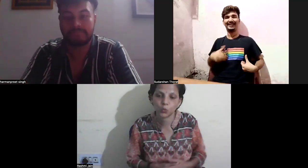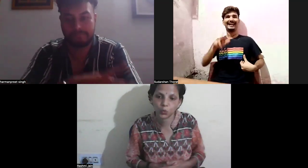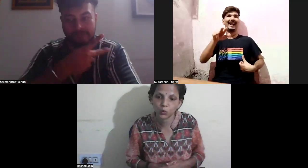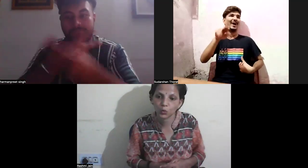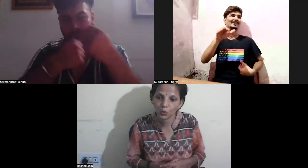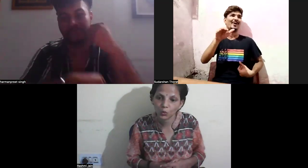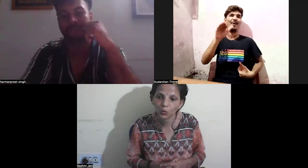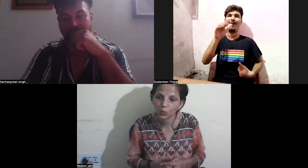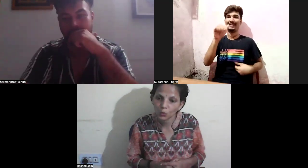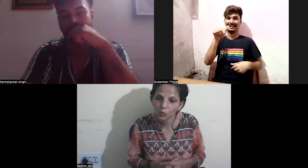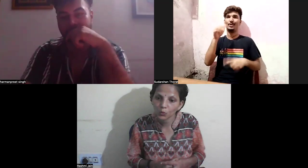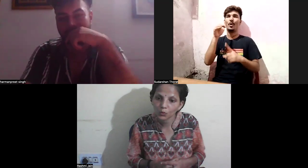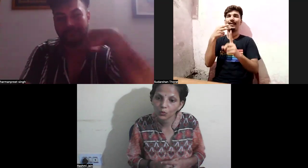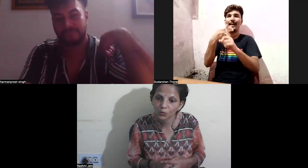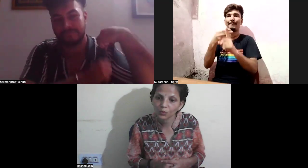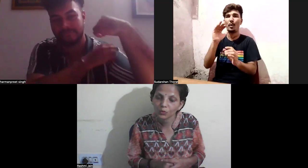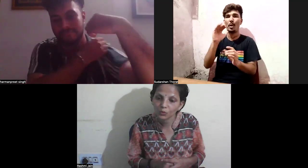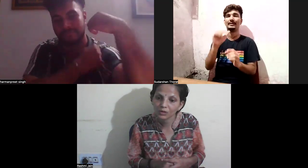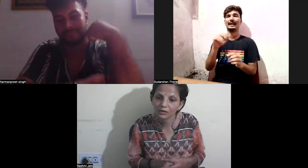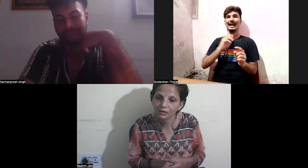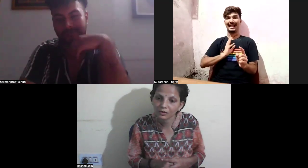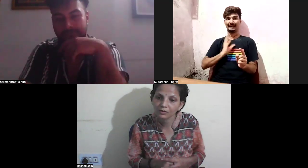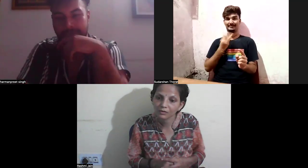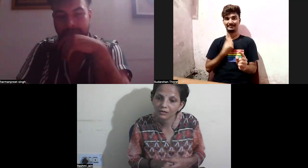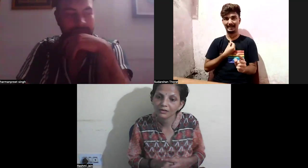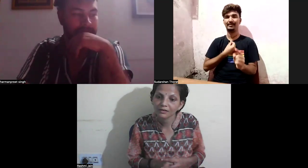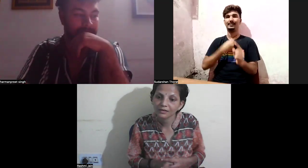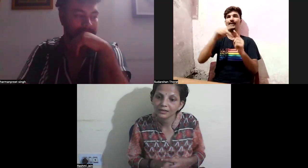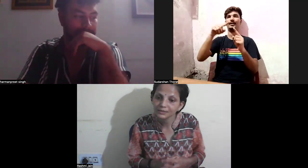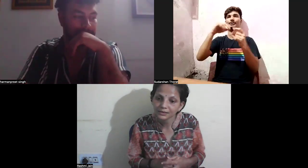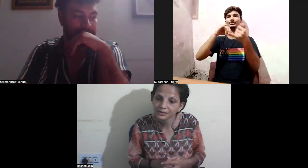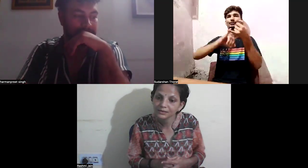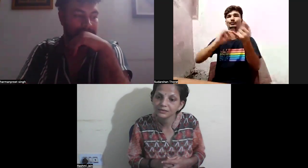So, the people, it's like their own identity. We call it